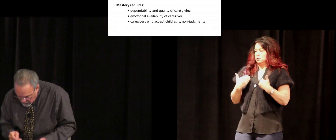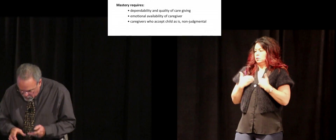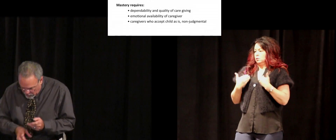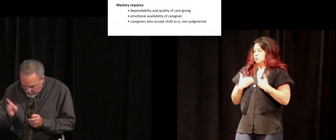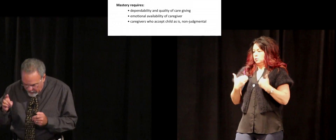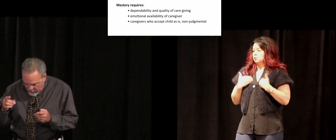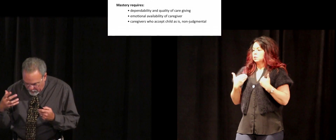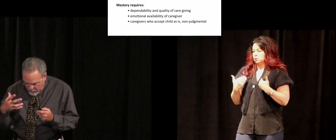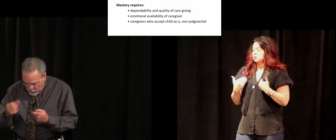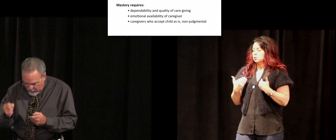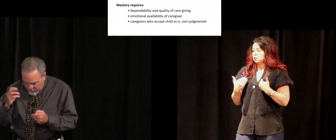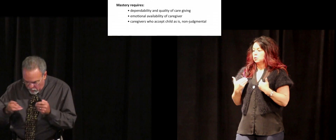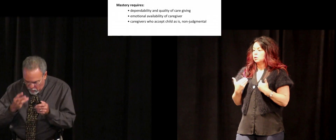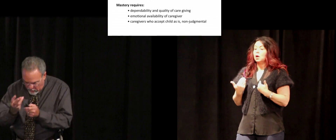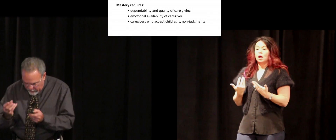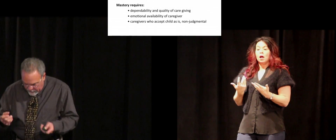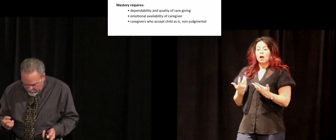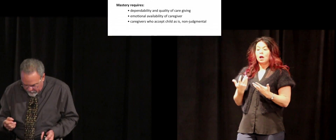Baby doesn't respond to voice.